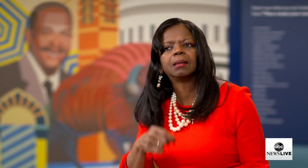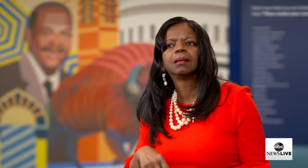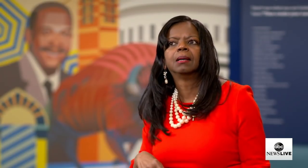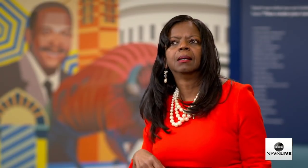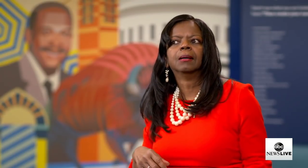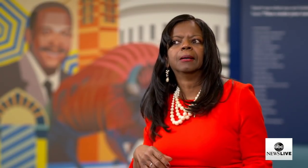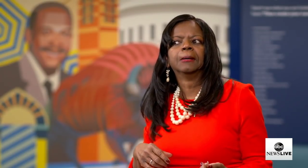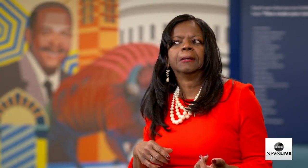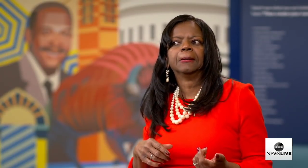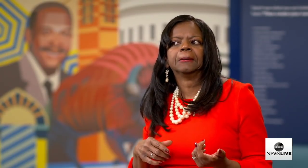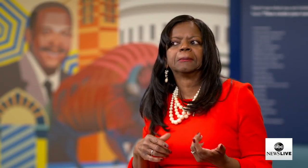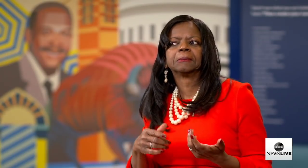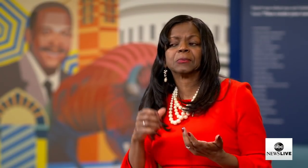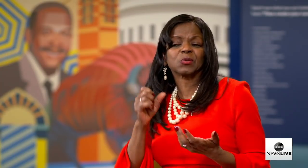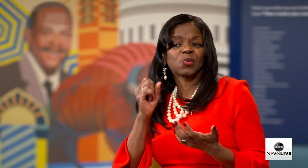was what was prevalent. That was the thinking.